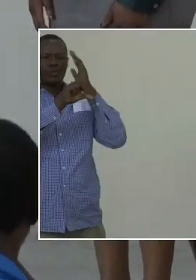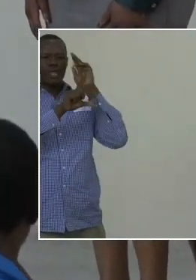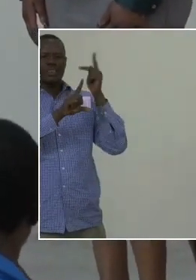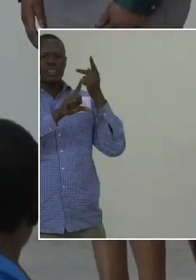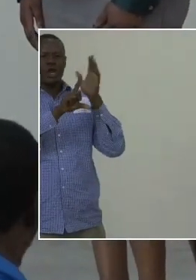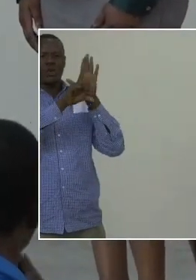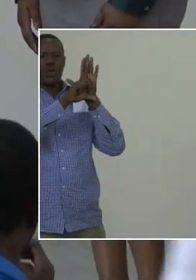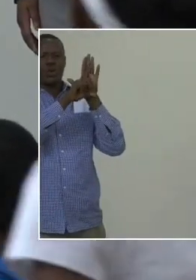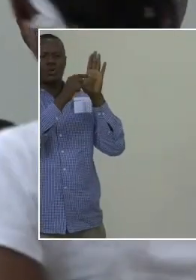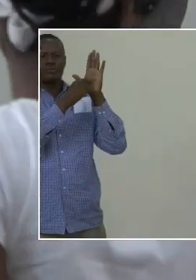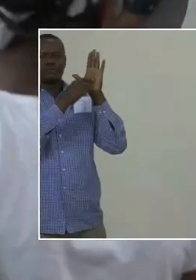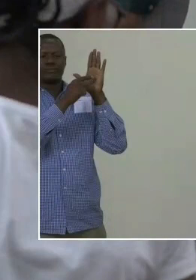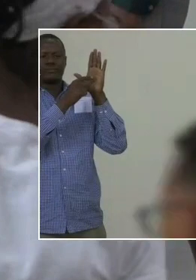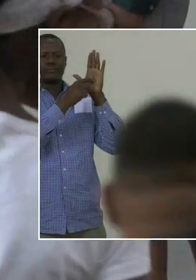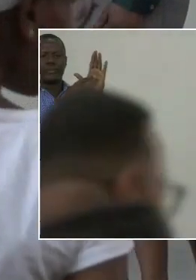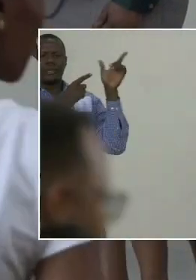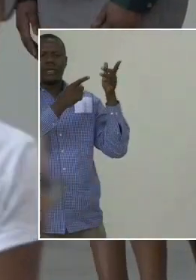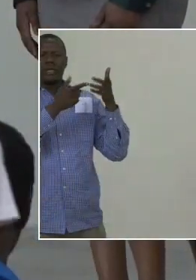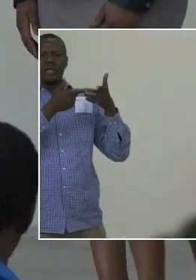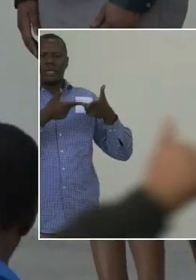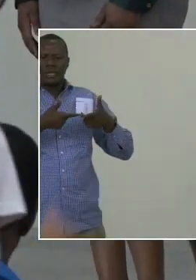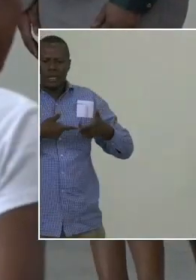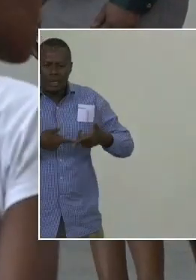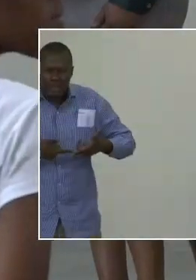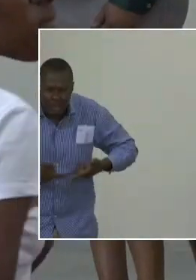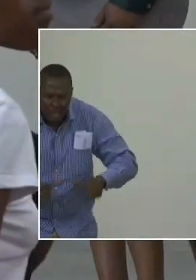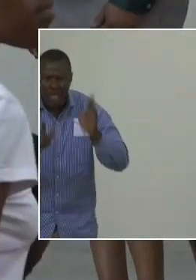regarding the law, Kenyan law.